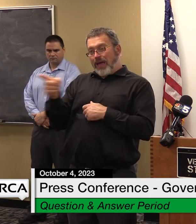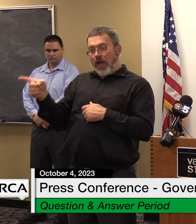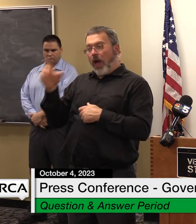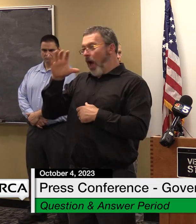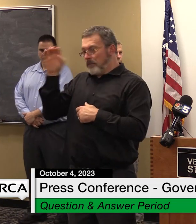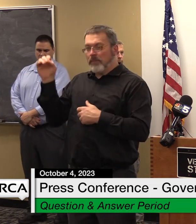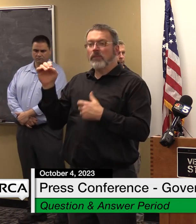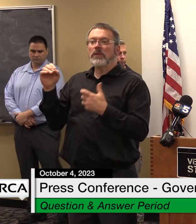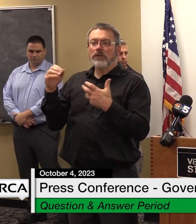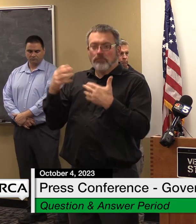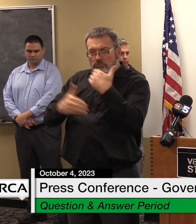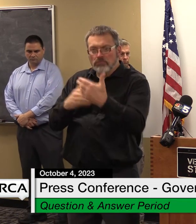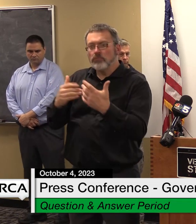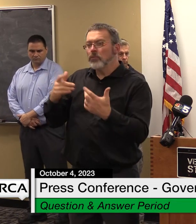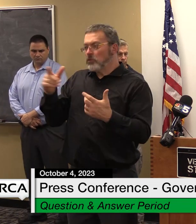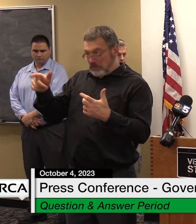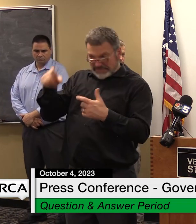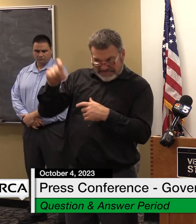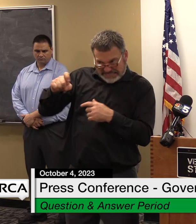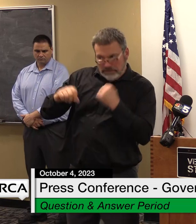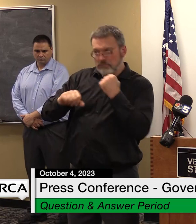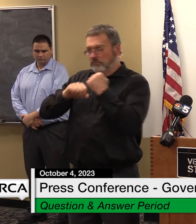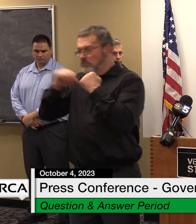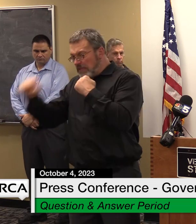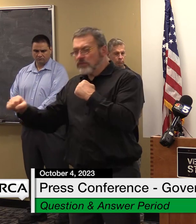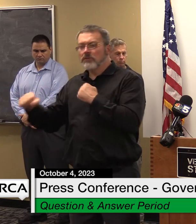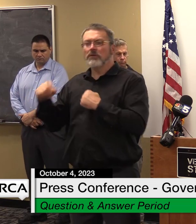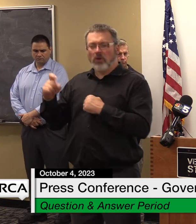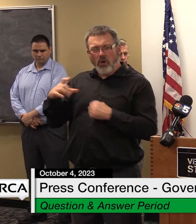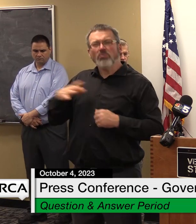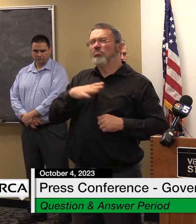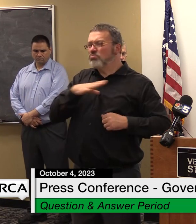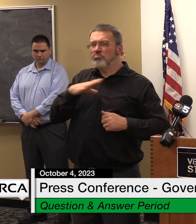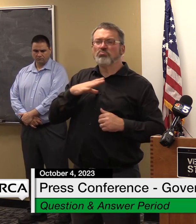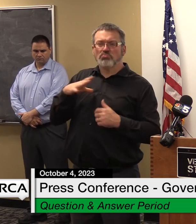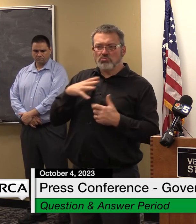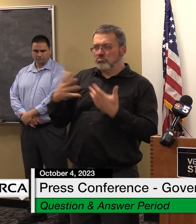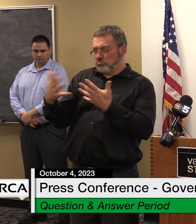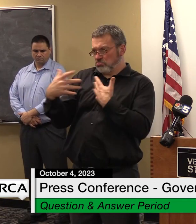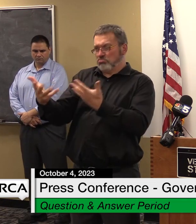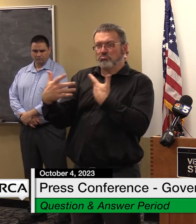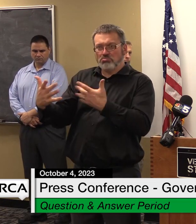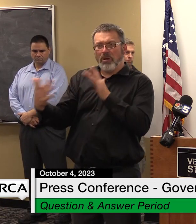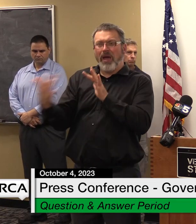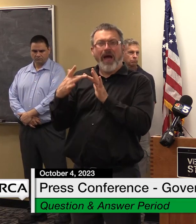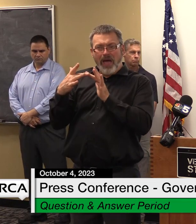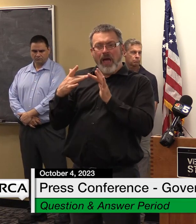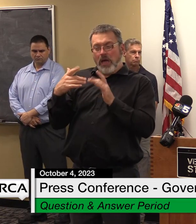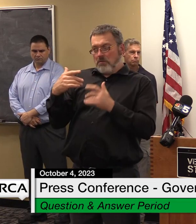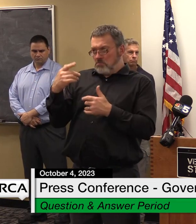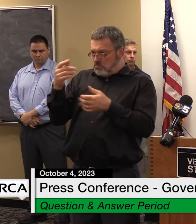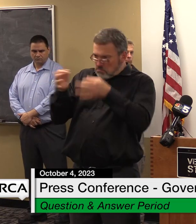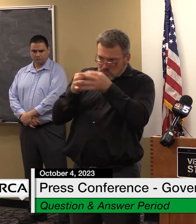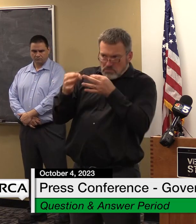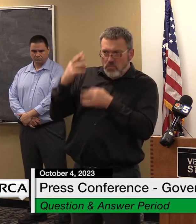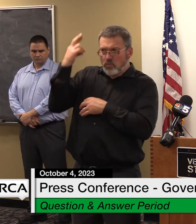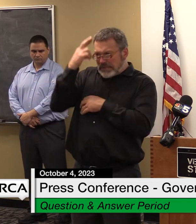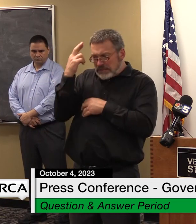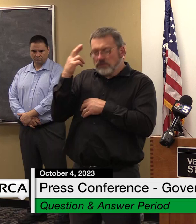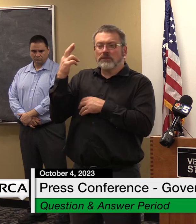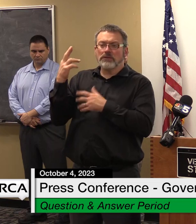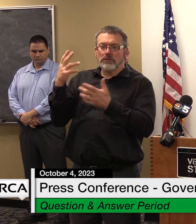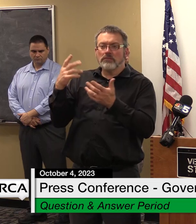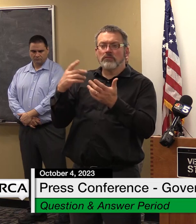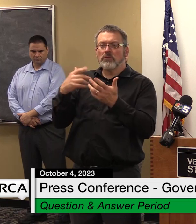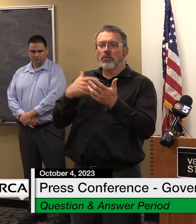who are interested in extending that date for the exact reason the governor just outlined. We don't want a